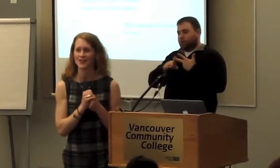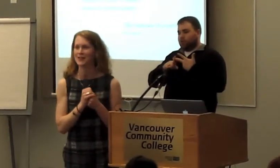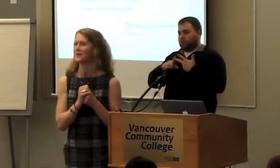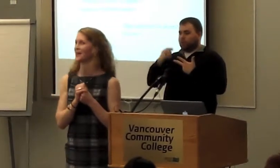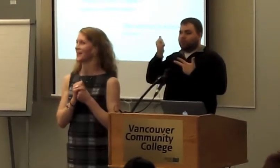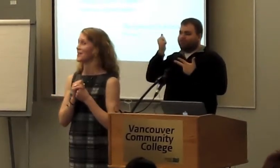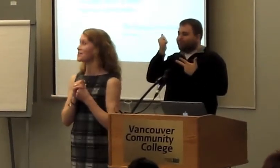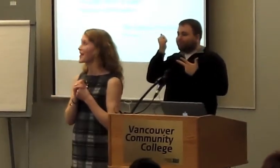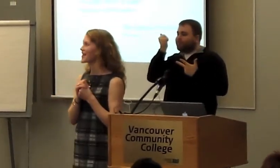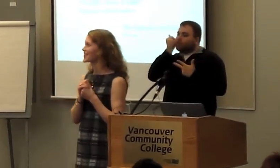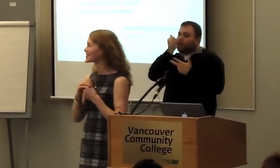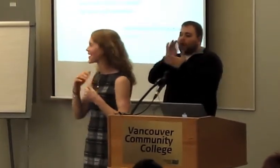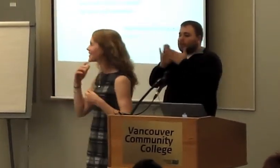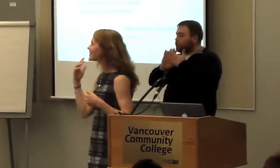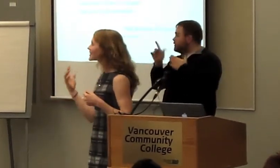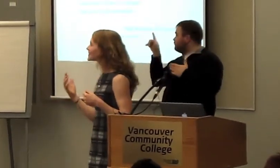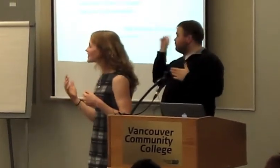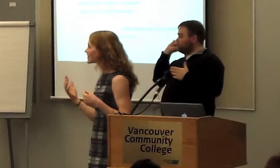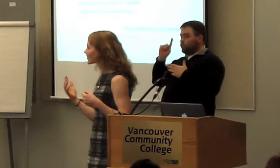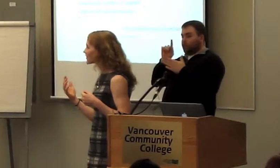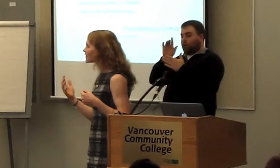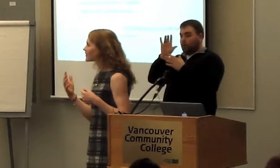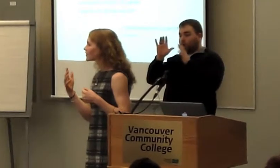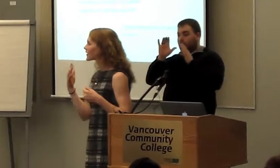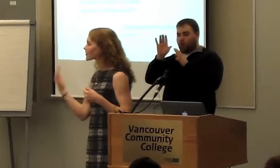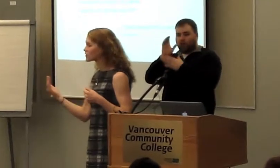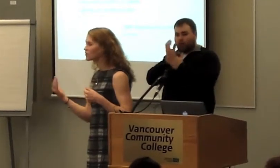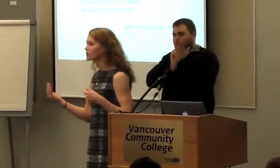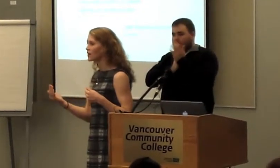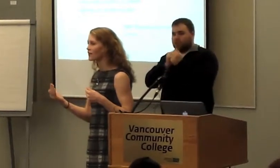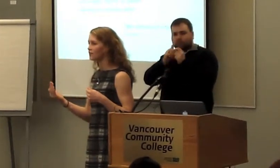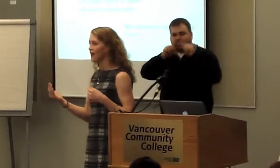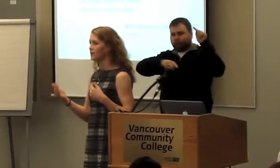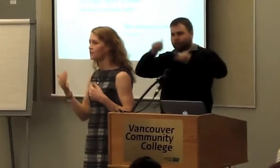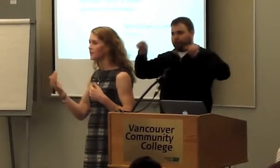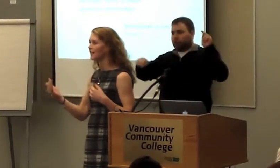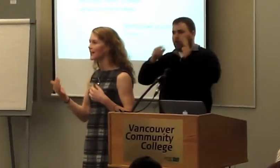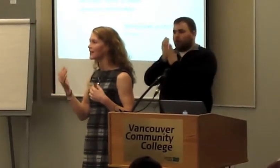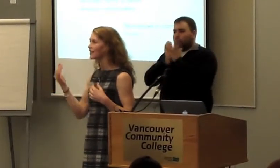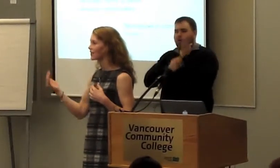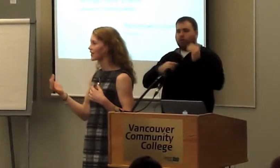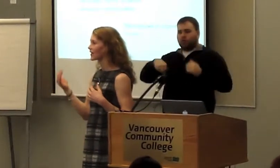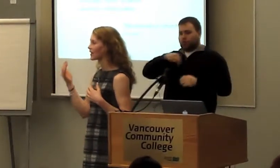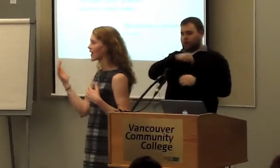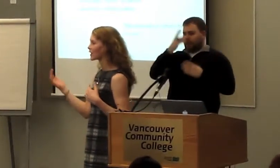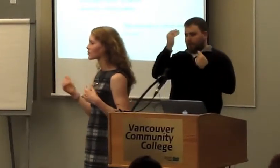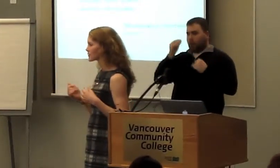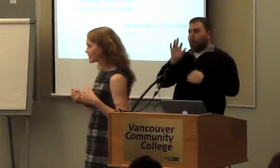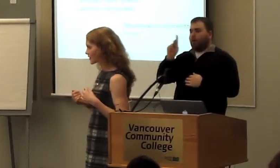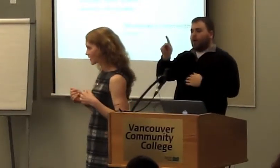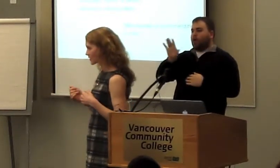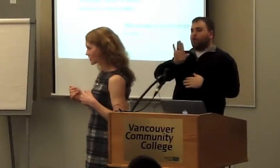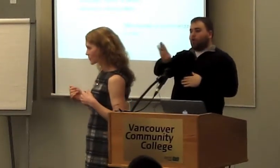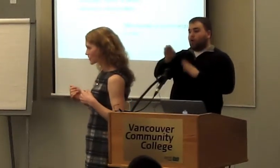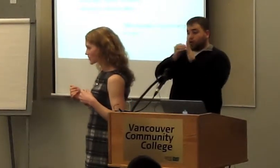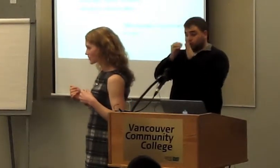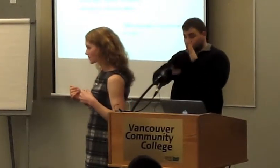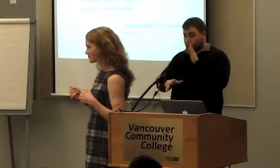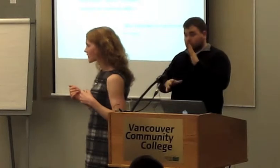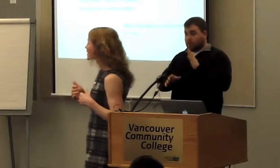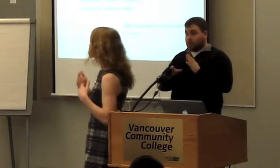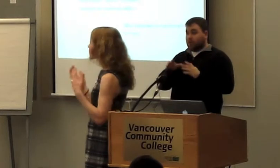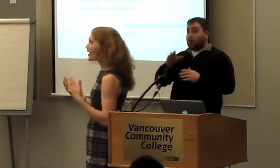dental hygiene work in ways that consider that our students are in fact feeling, thinking, and perceiving